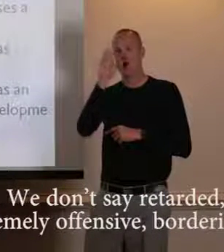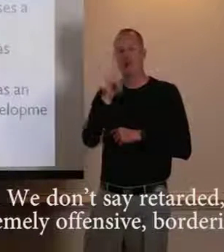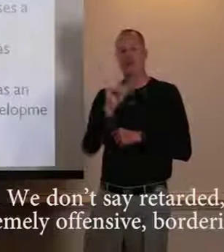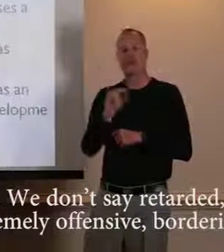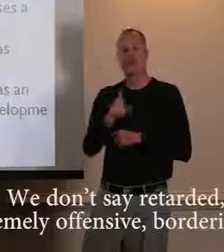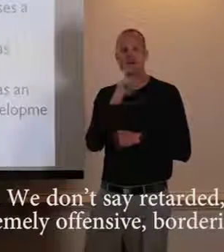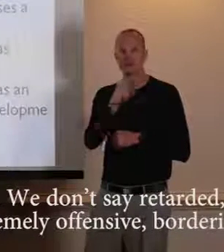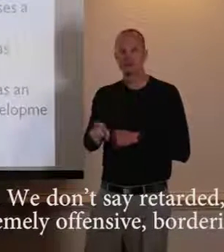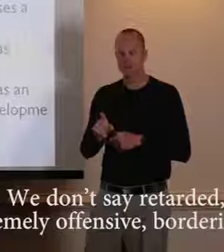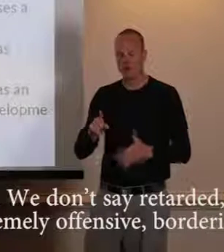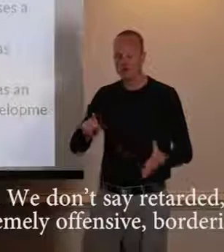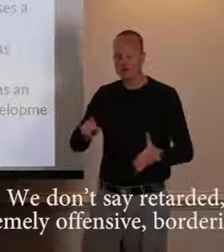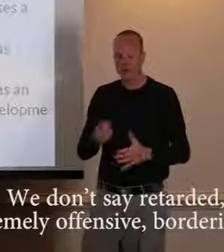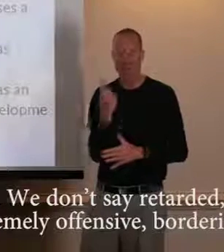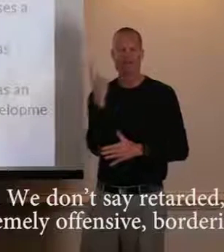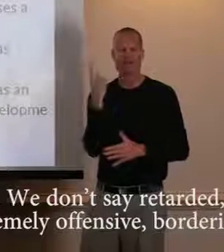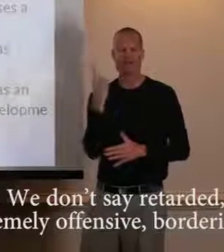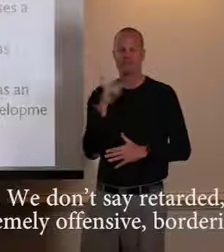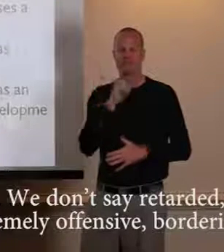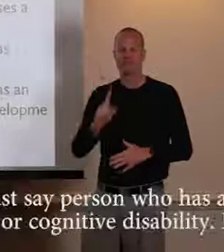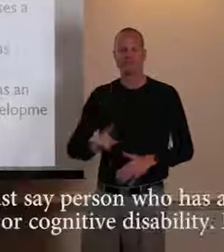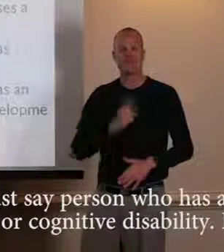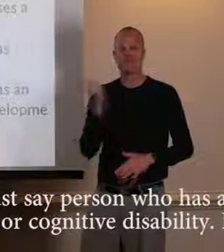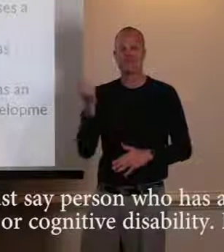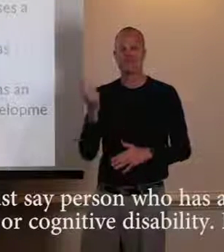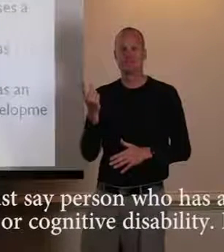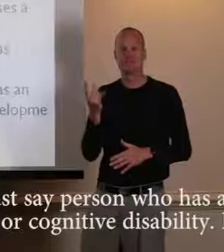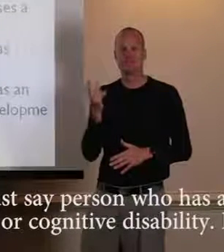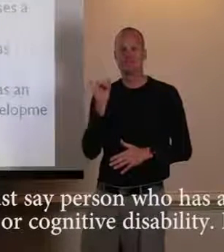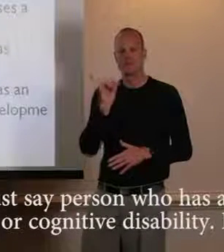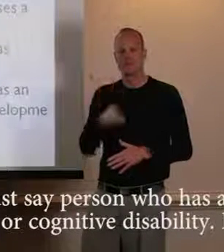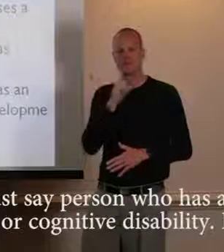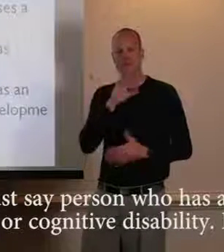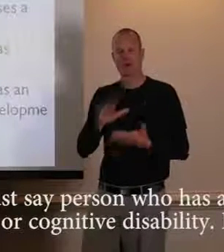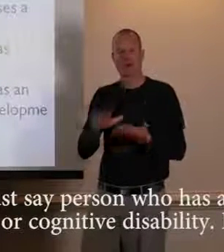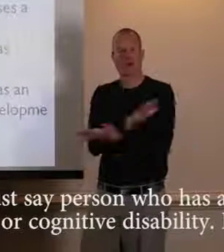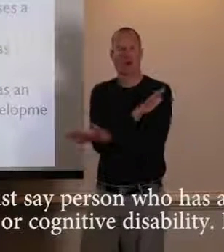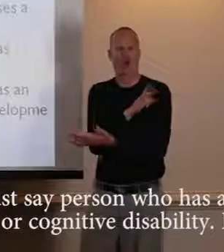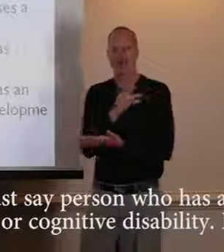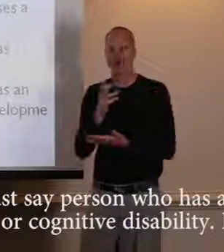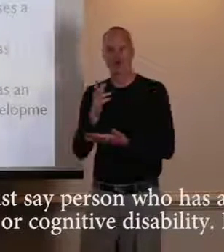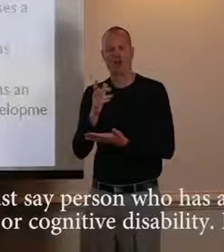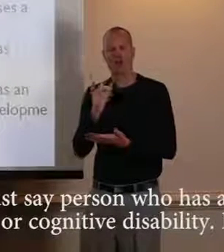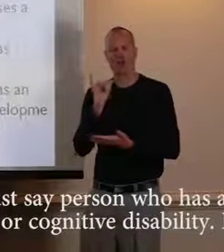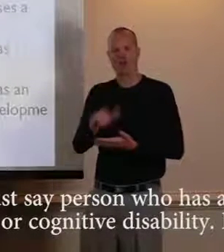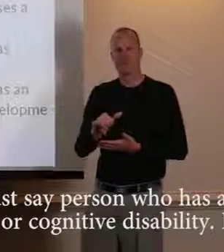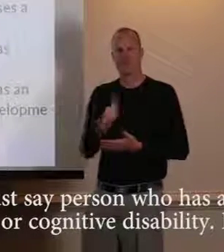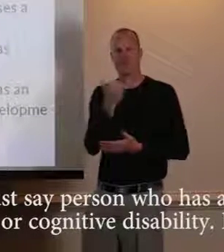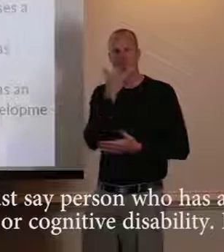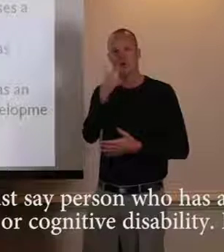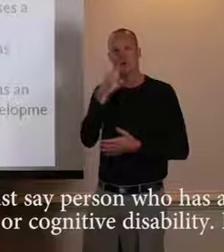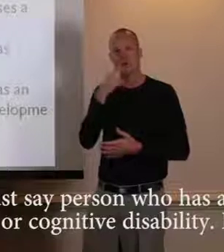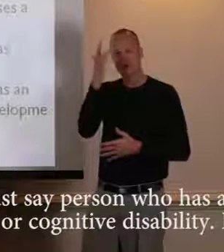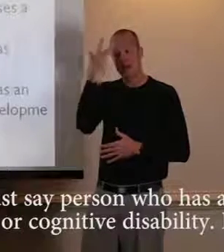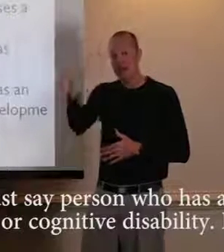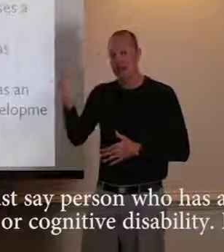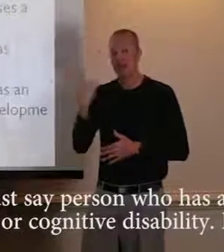extremely offensive, bordering on being a slur. You would just say person who has an intellectual or developmental or cognitive